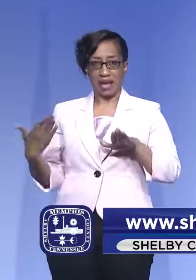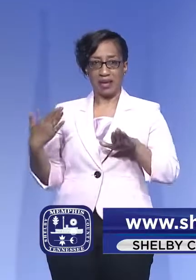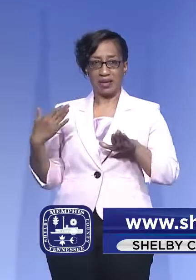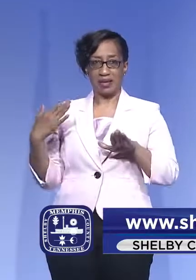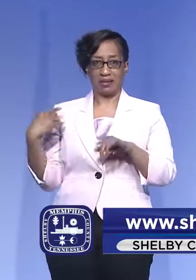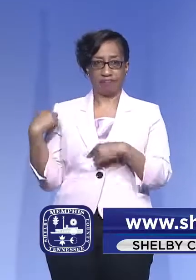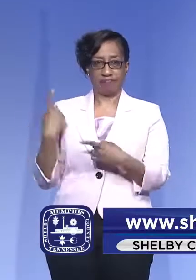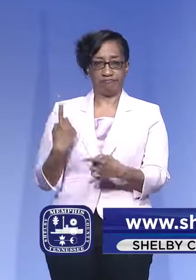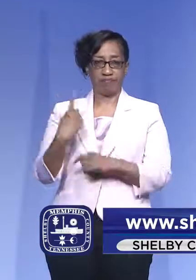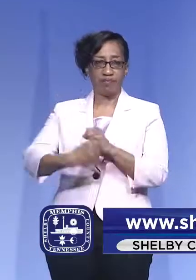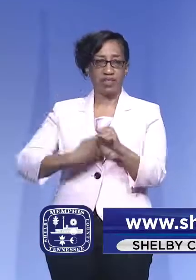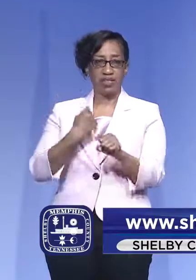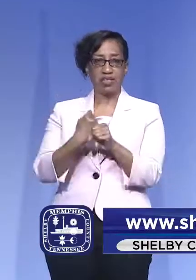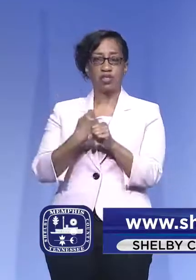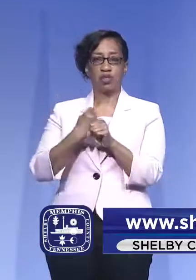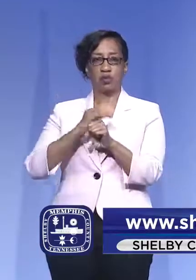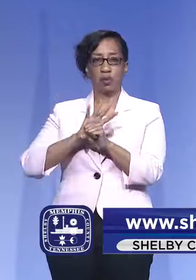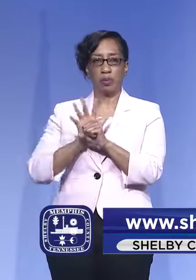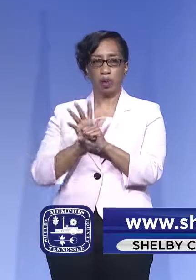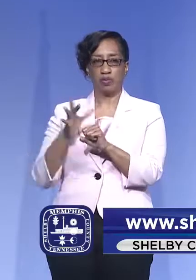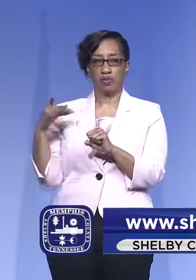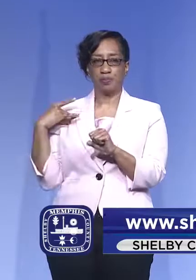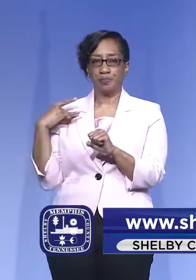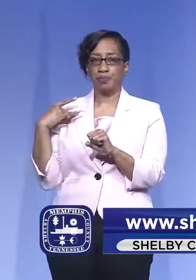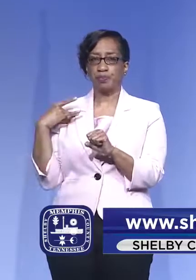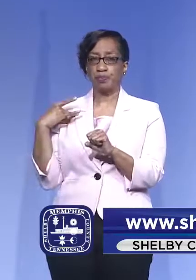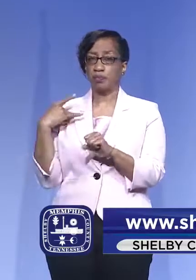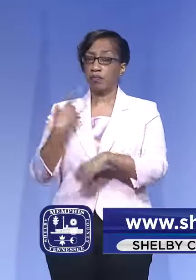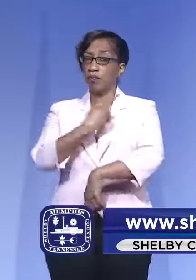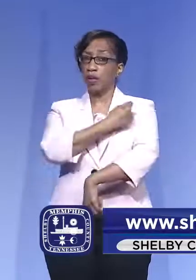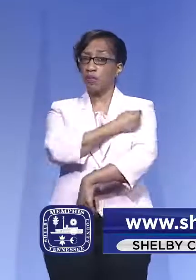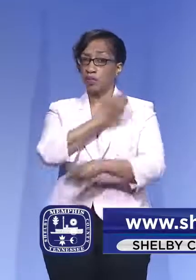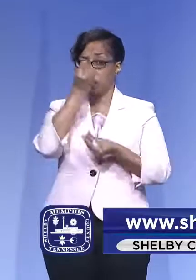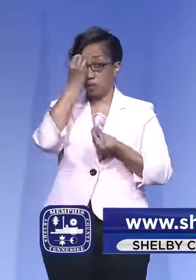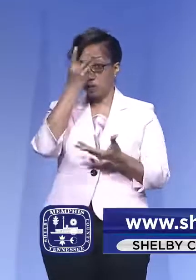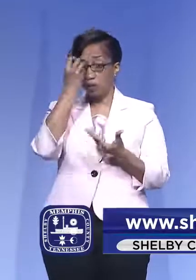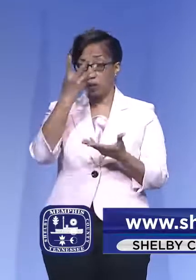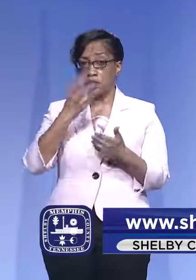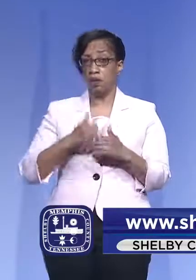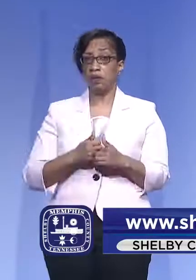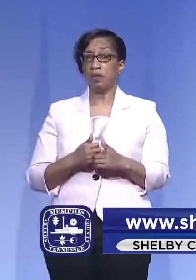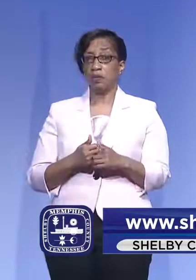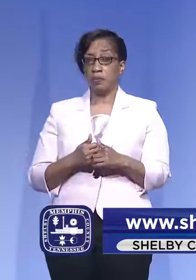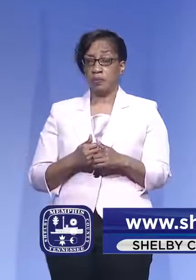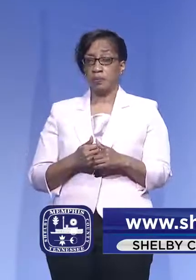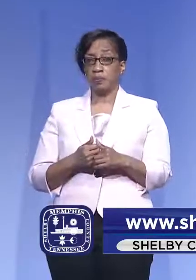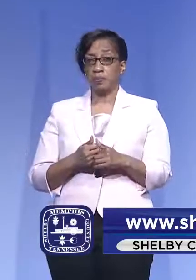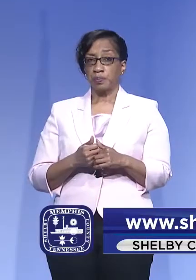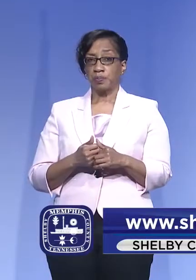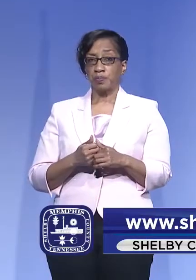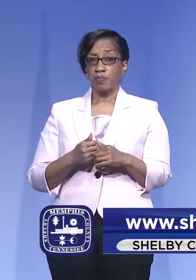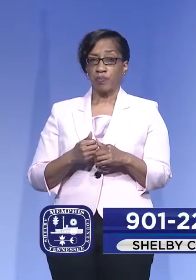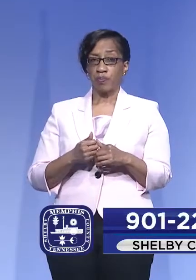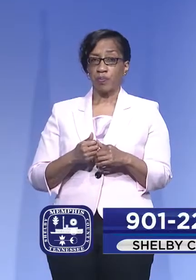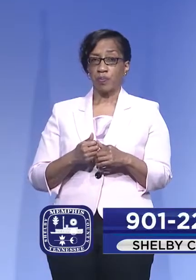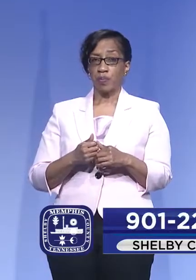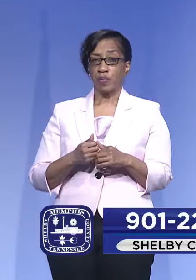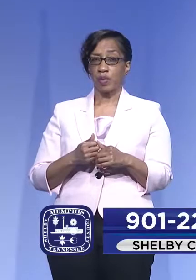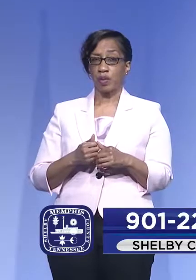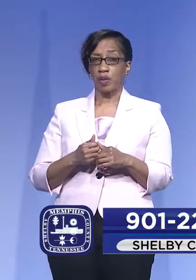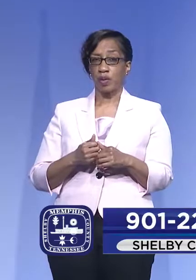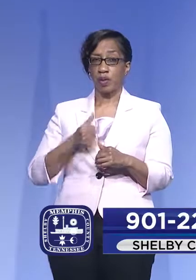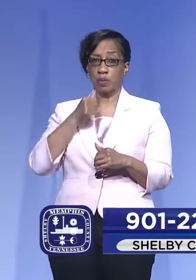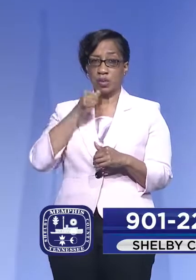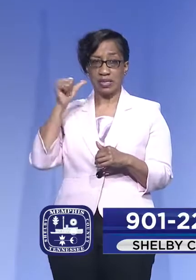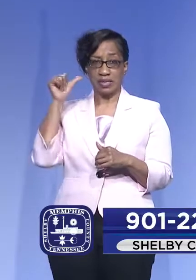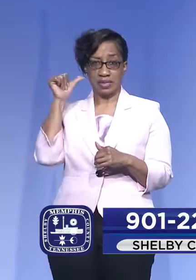year. As far as vaccine data and analysis based on what was in the tennis file